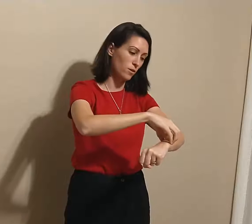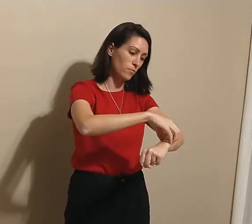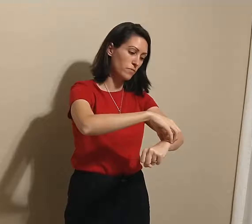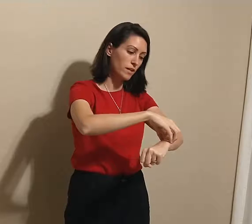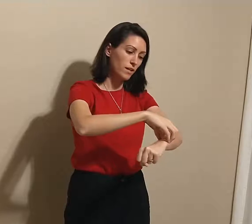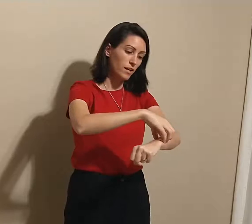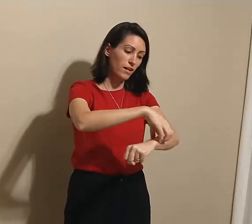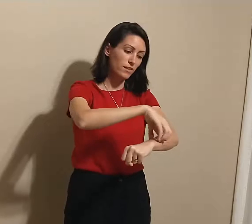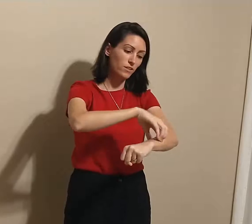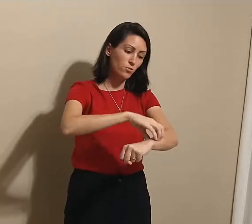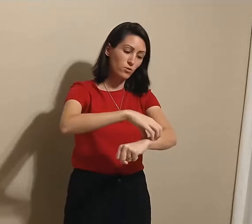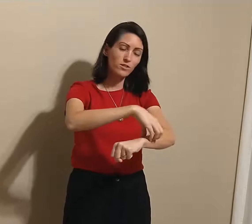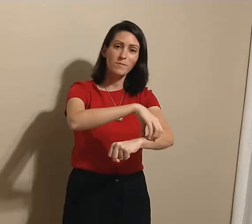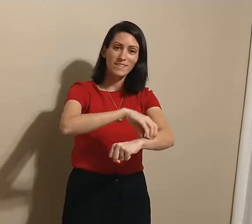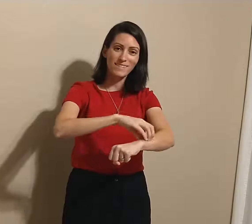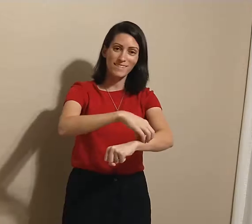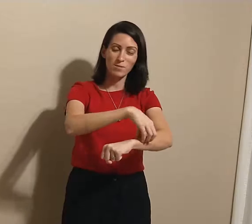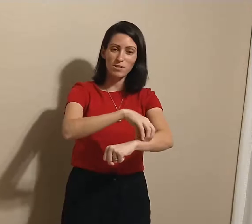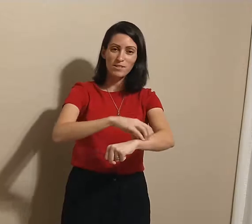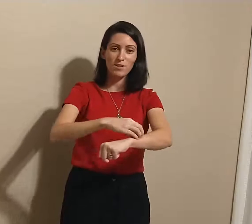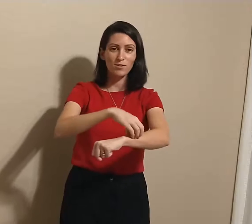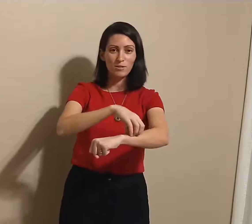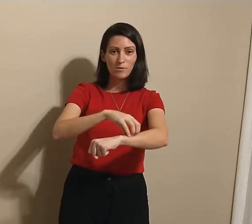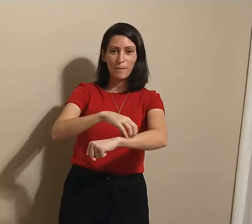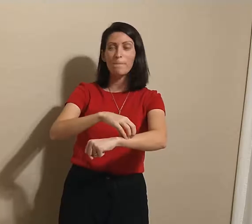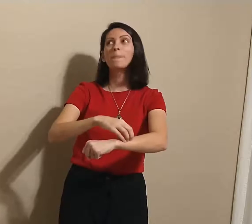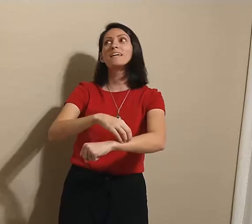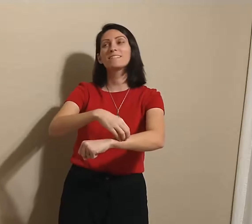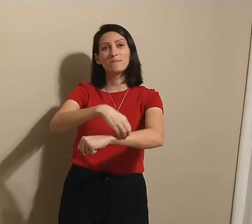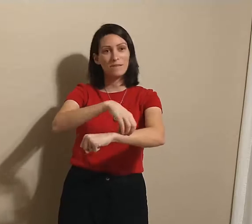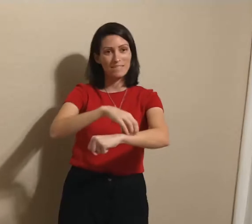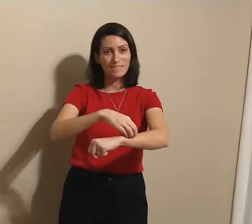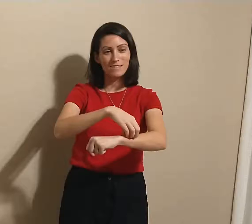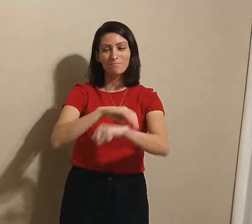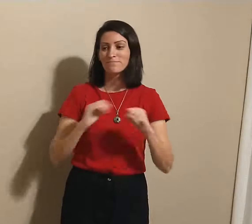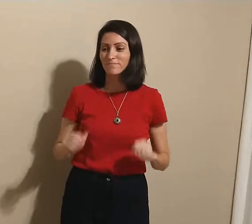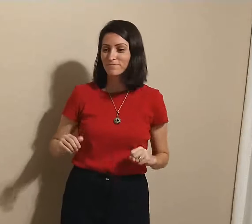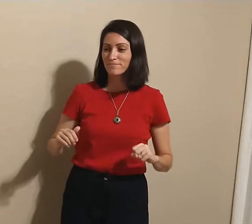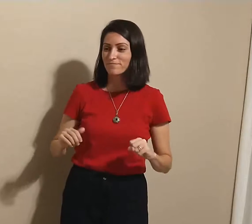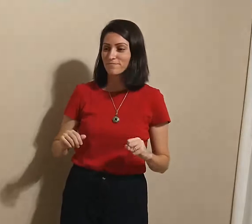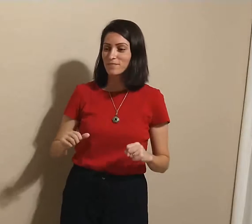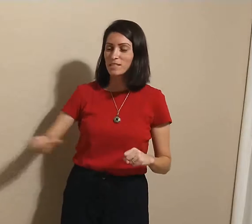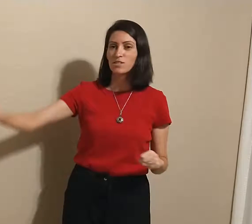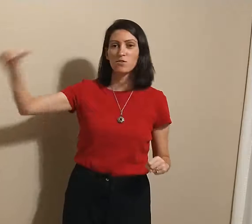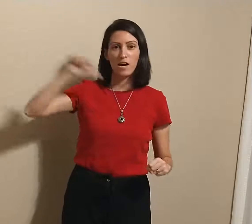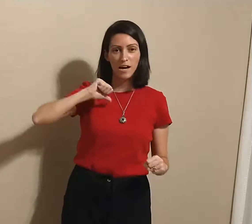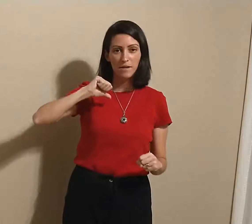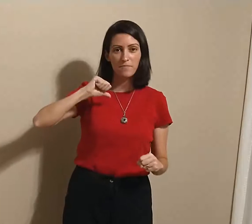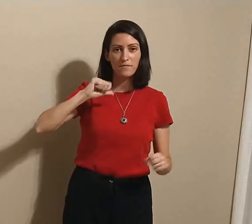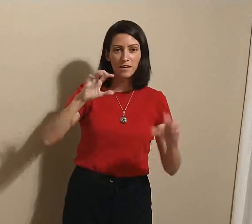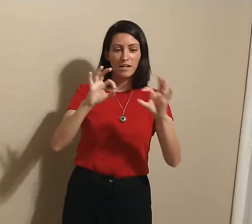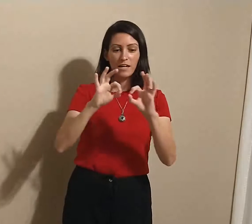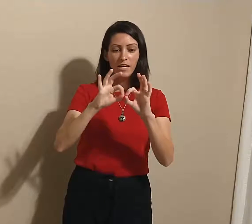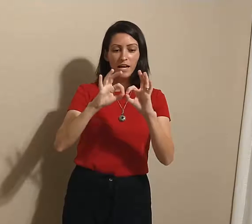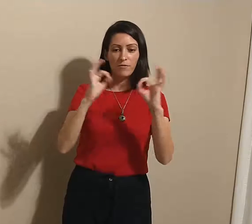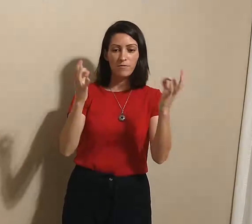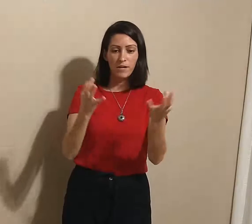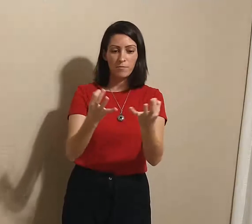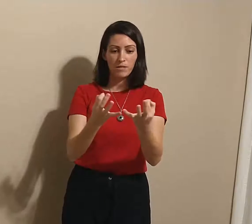forearm. And then your world spins, because what does the earth do? It spins. So I have a